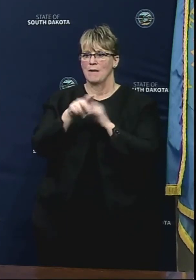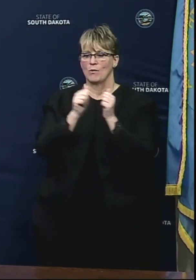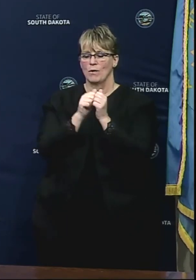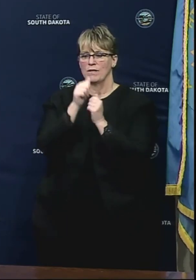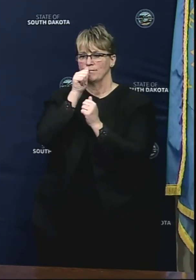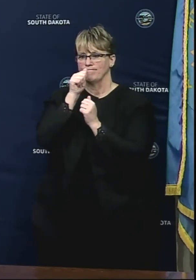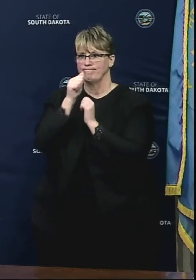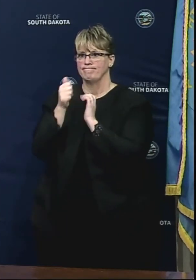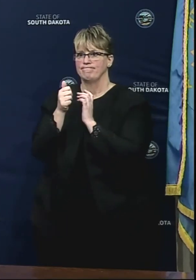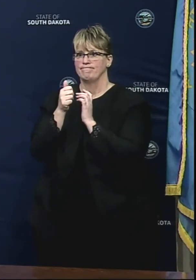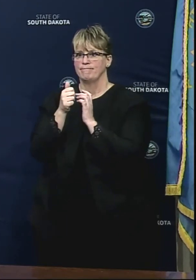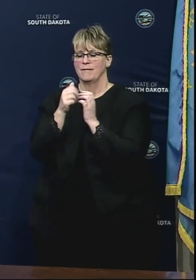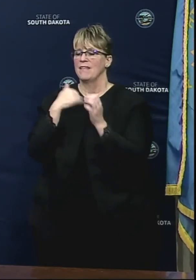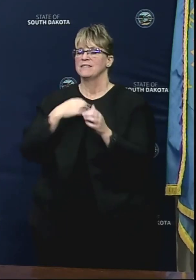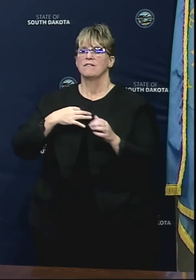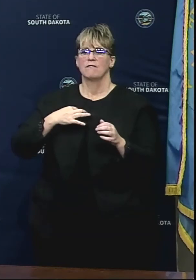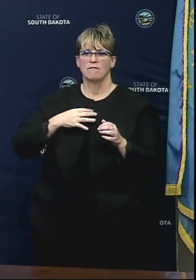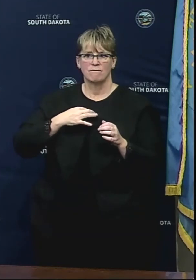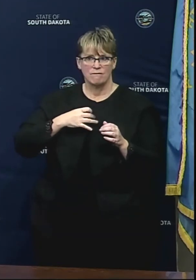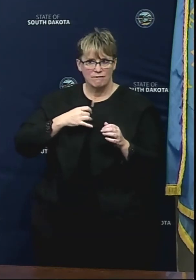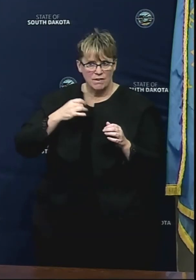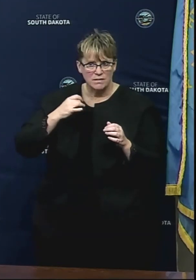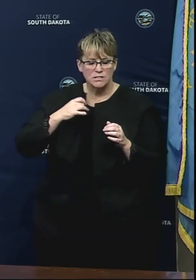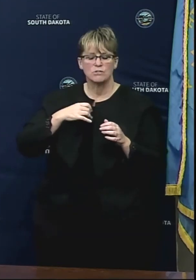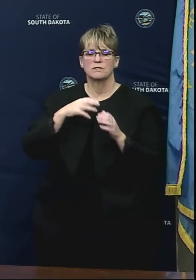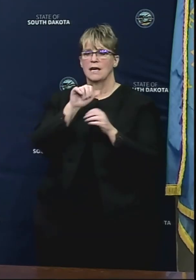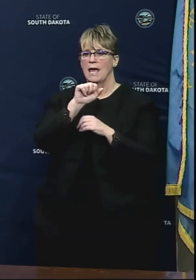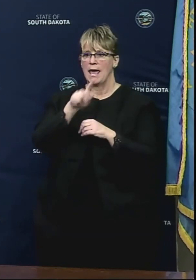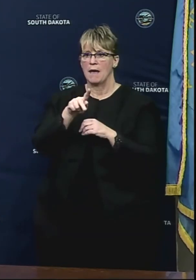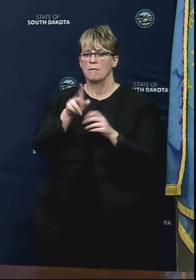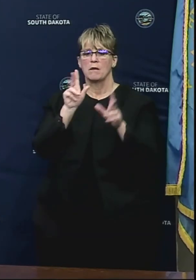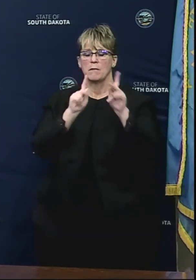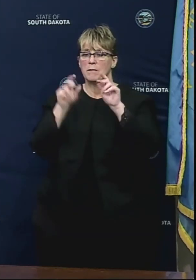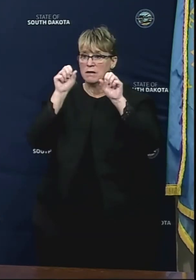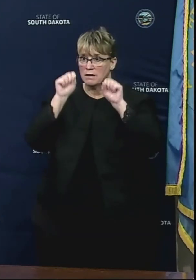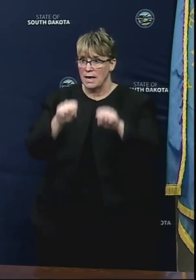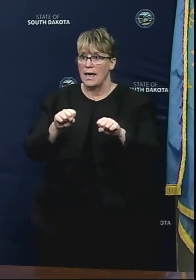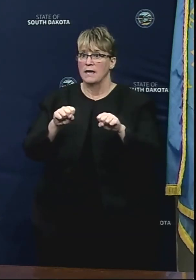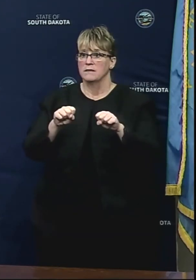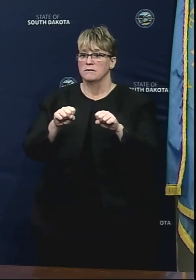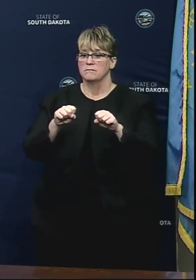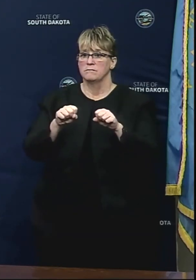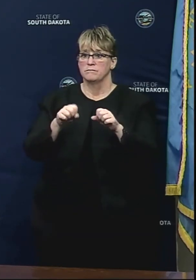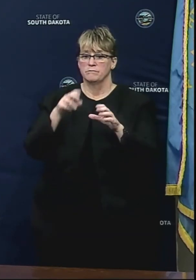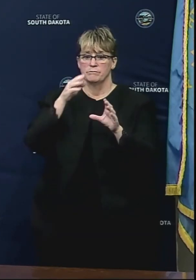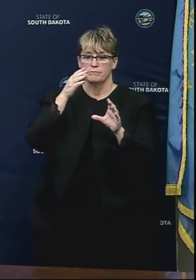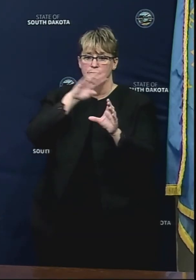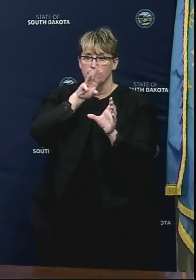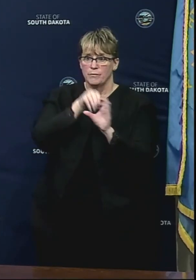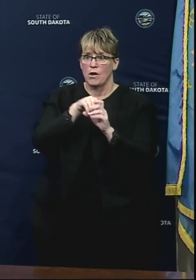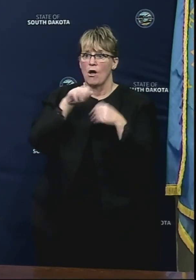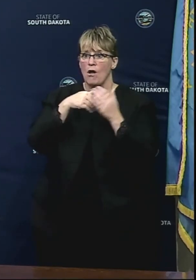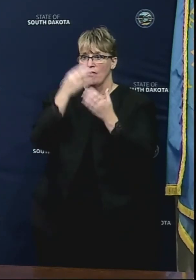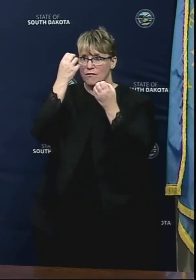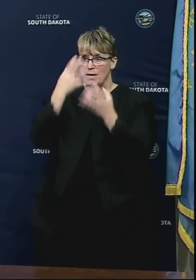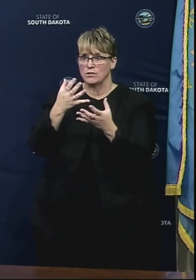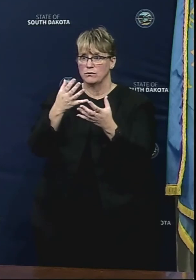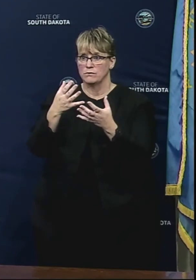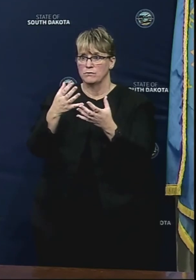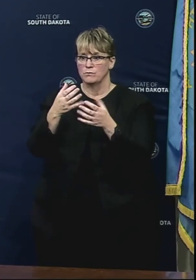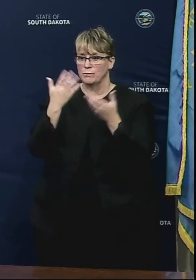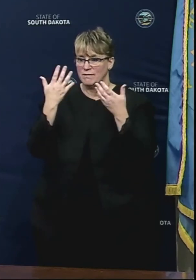are enforceable. It is a voluntary app. We are asking people to participate, and all the information will be destroyed when we get through this